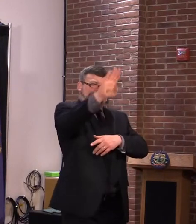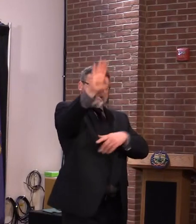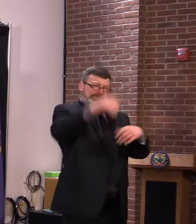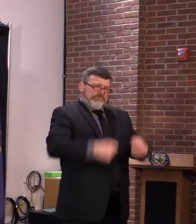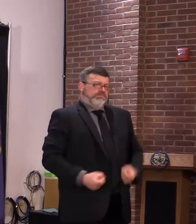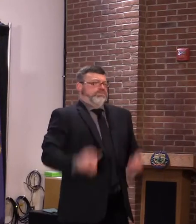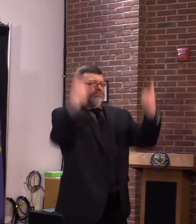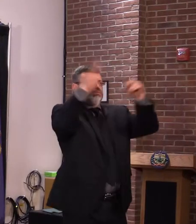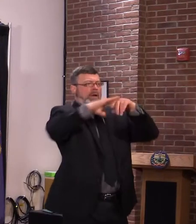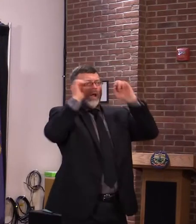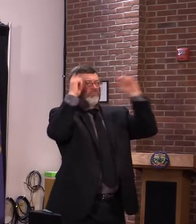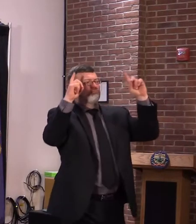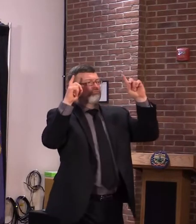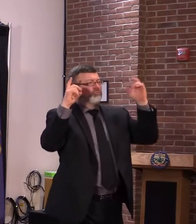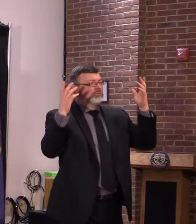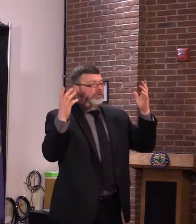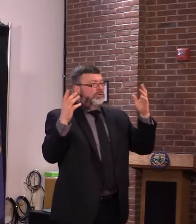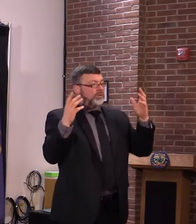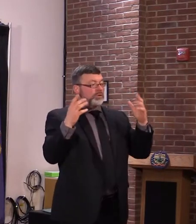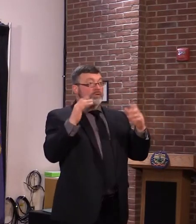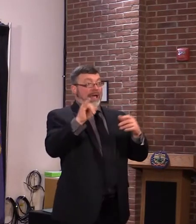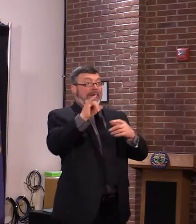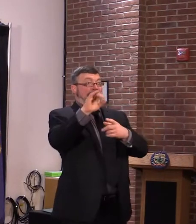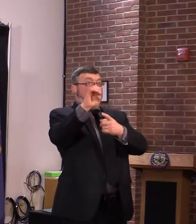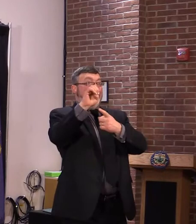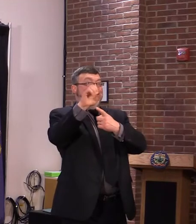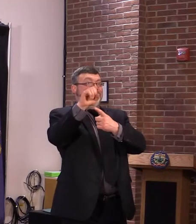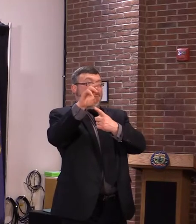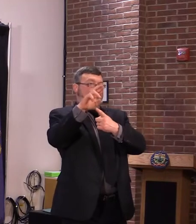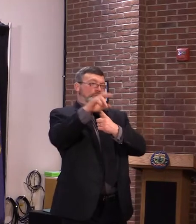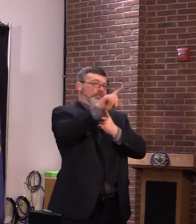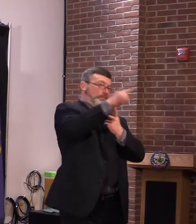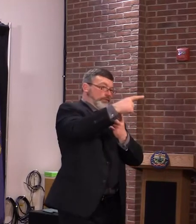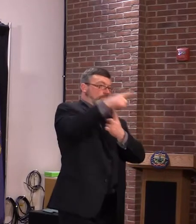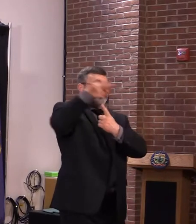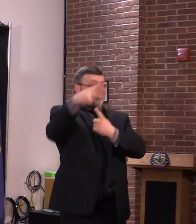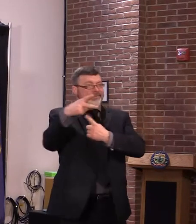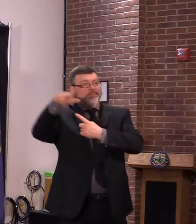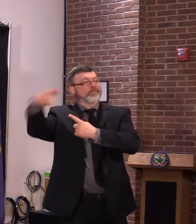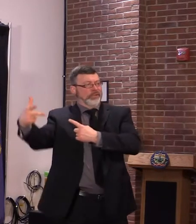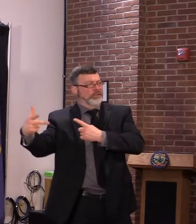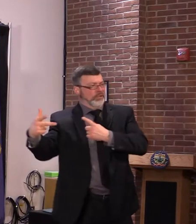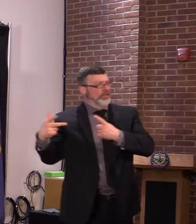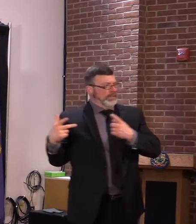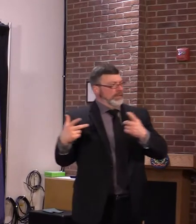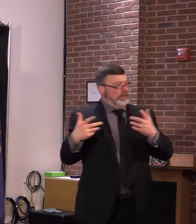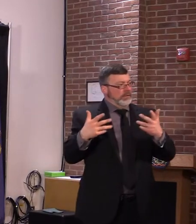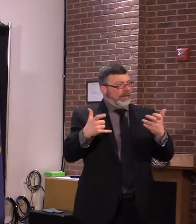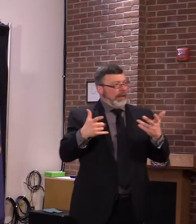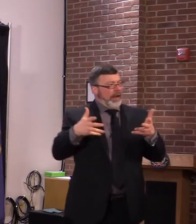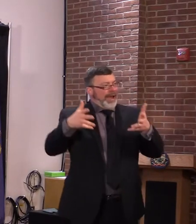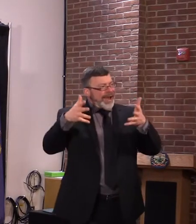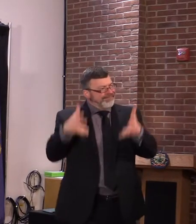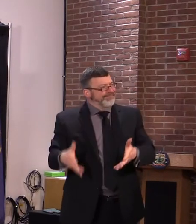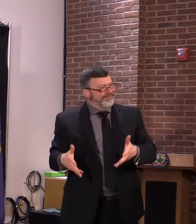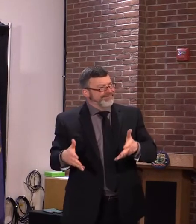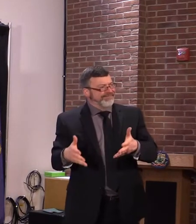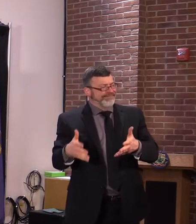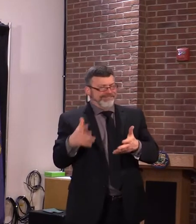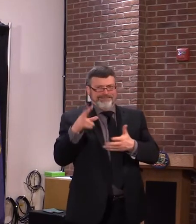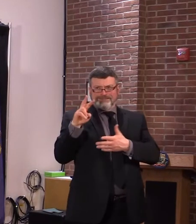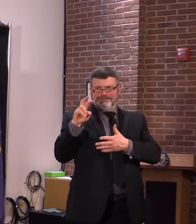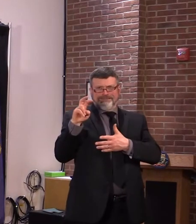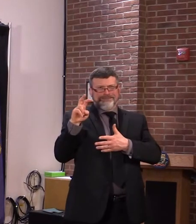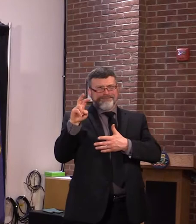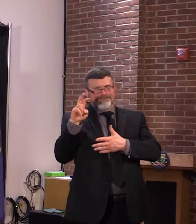ESSER 1, ESSER 2, ESSER 3, hundreds of millions of dollars still there to invest in different aspects